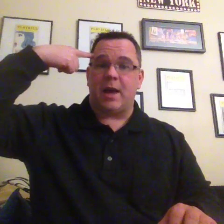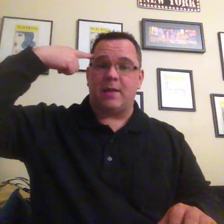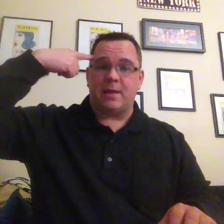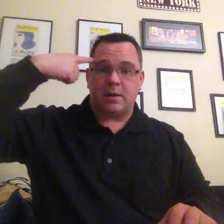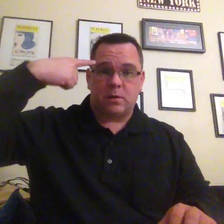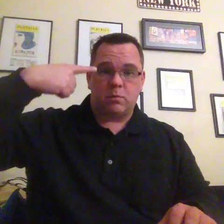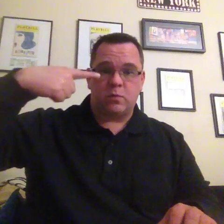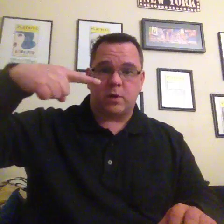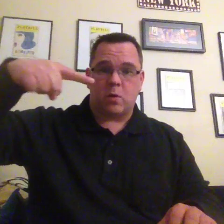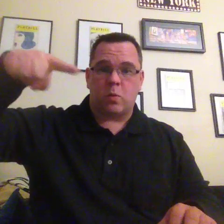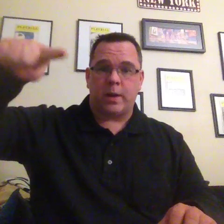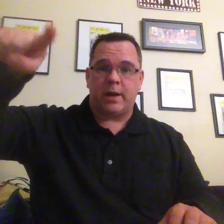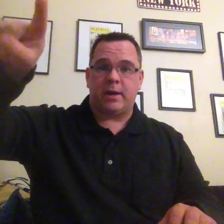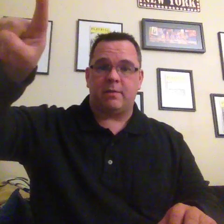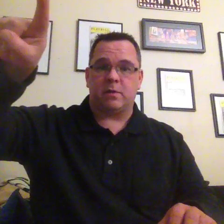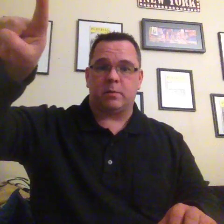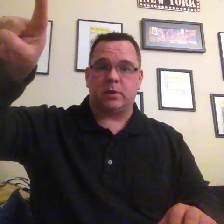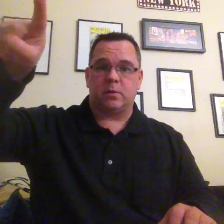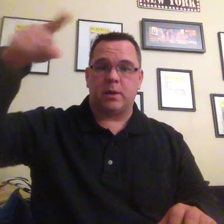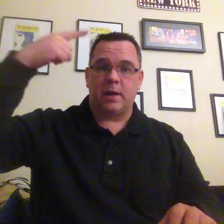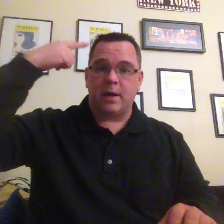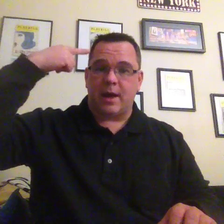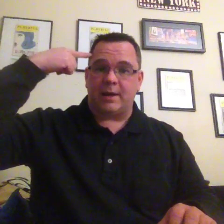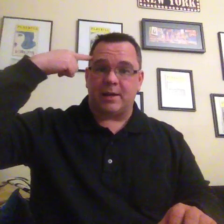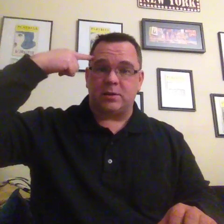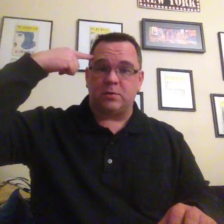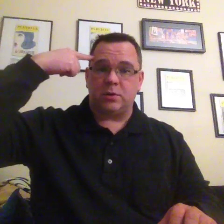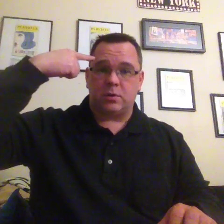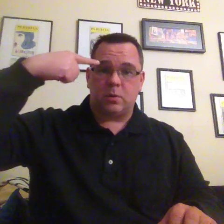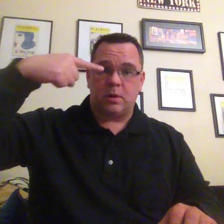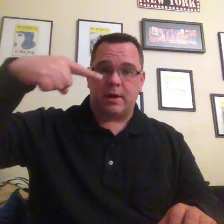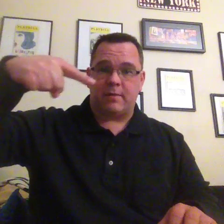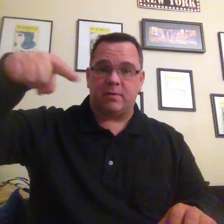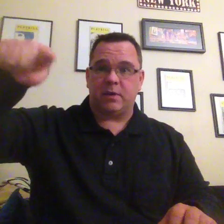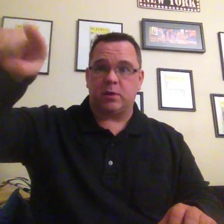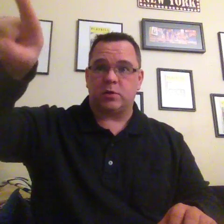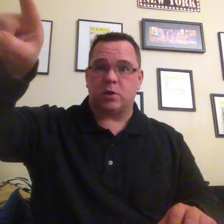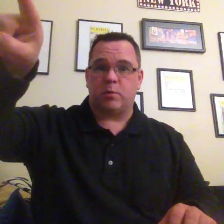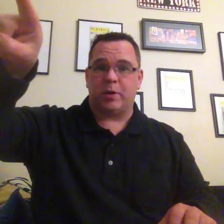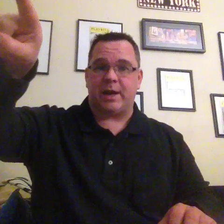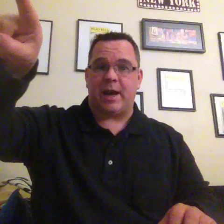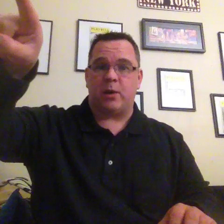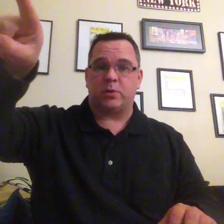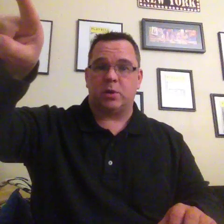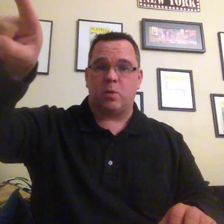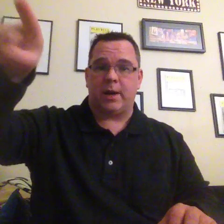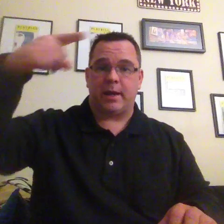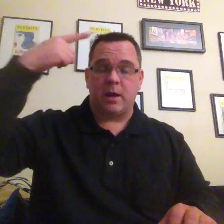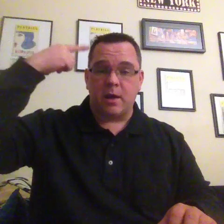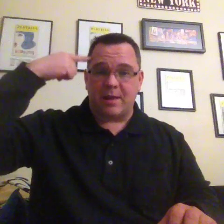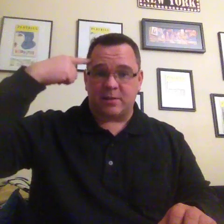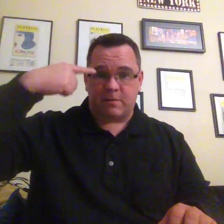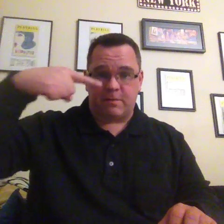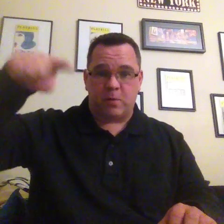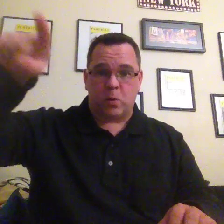and then move it away from you. And as you do, have the finger start to point out, away. That's